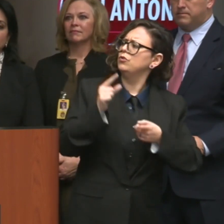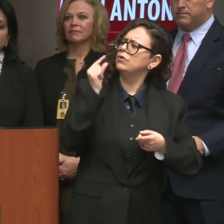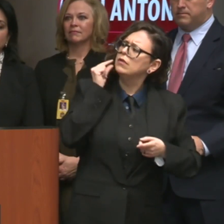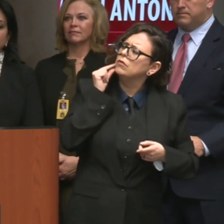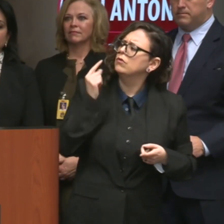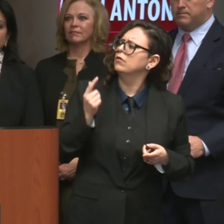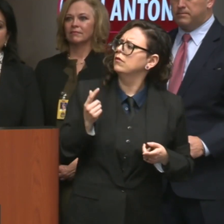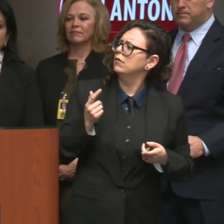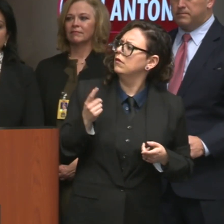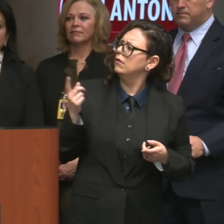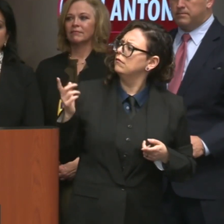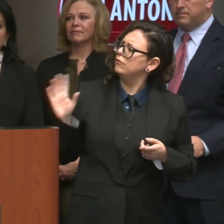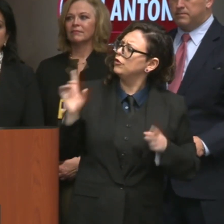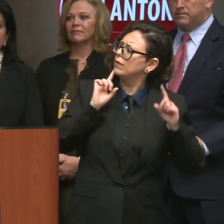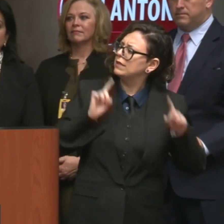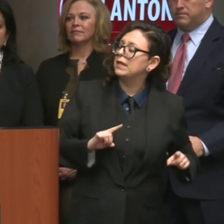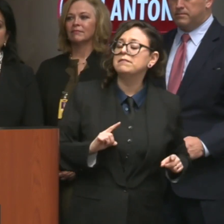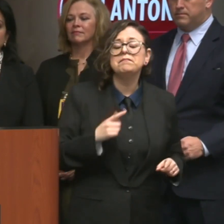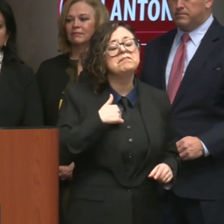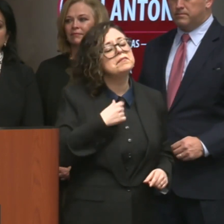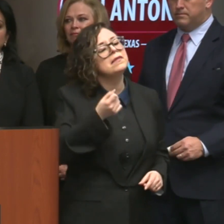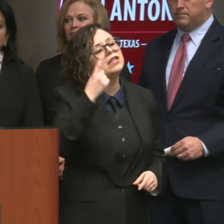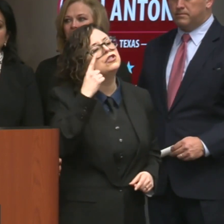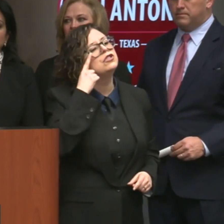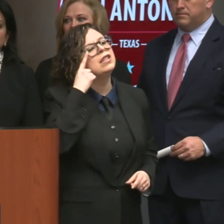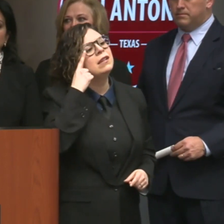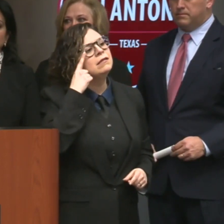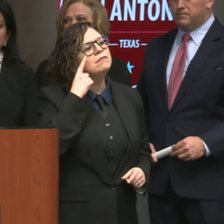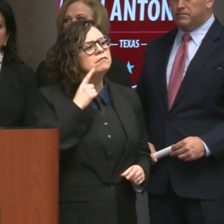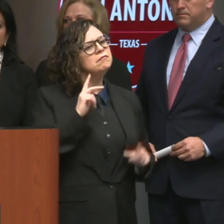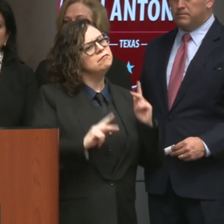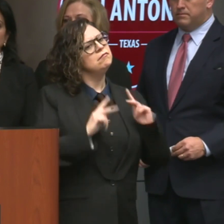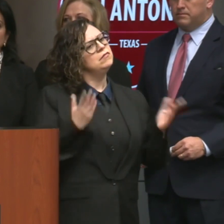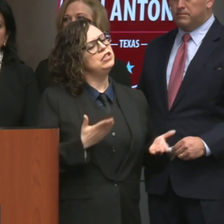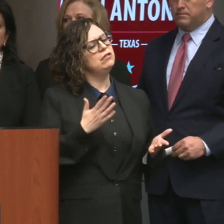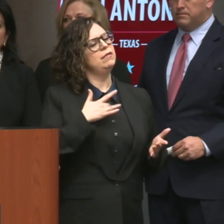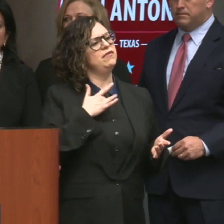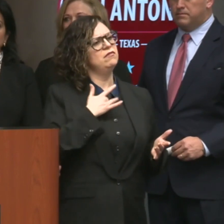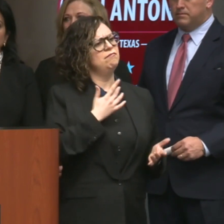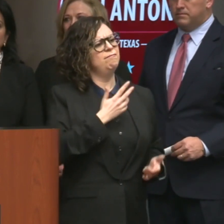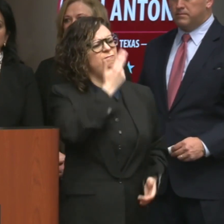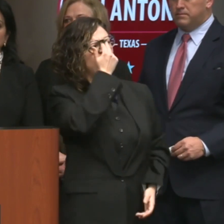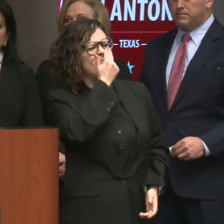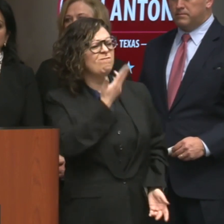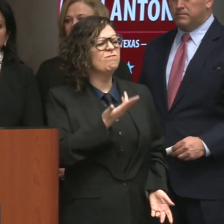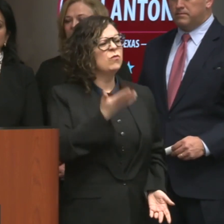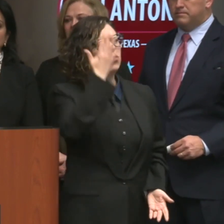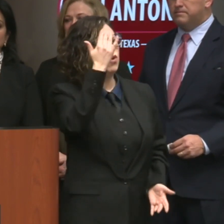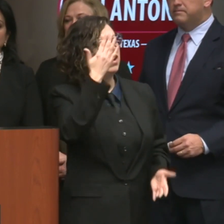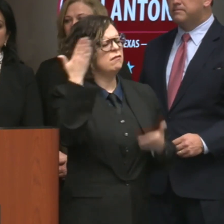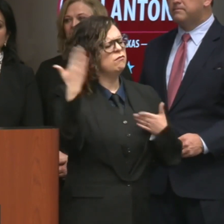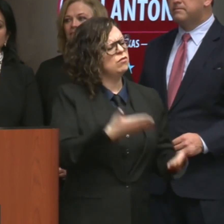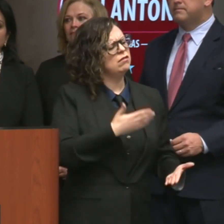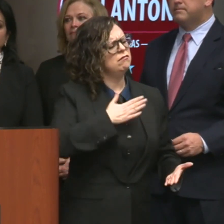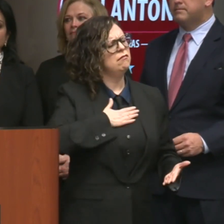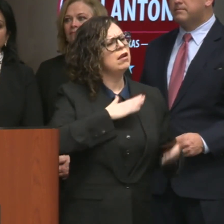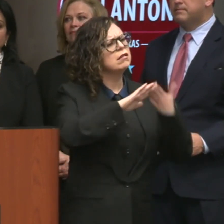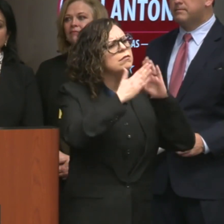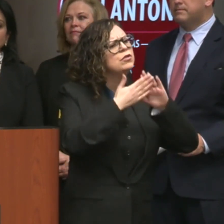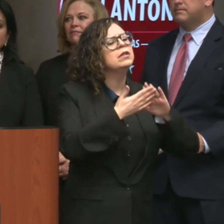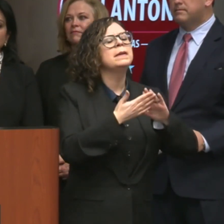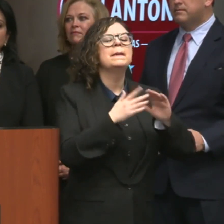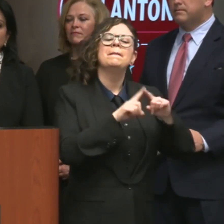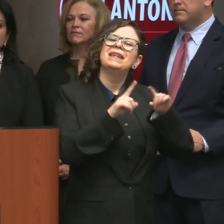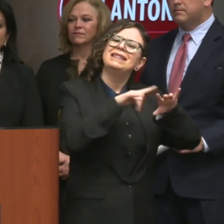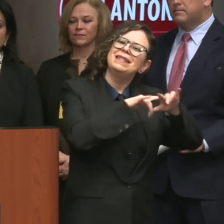those people? I can understand how community members may have questions about about why this happened in their community. But I think it's